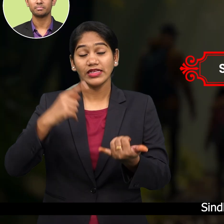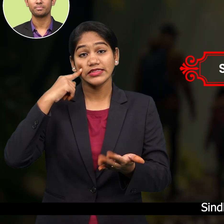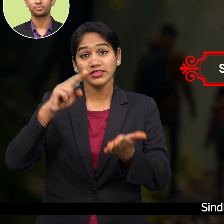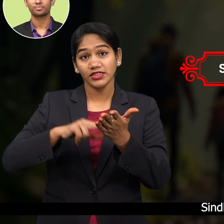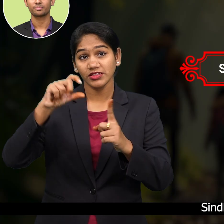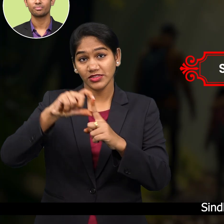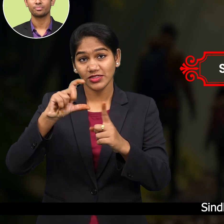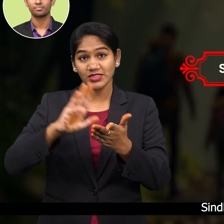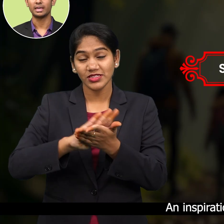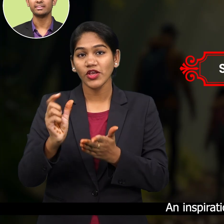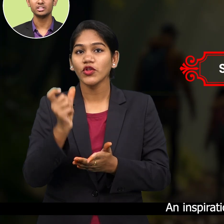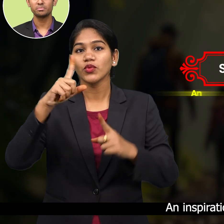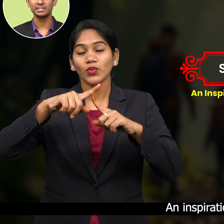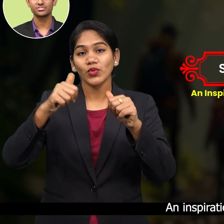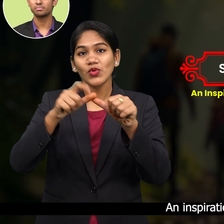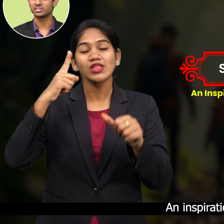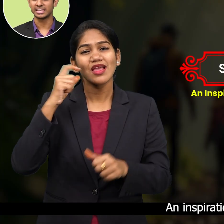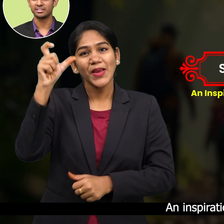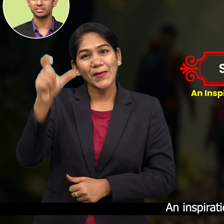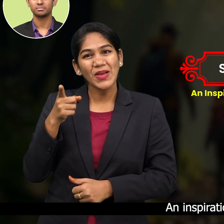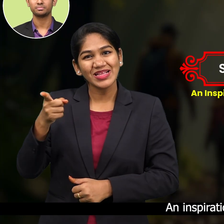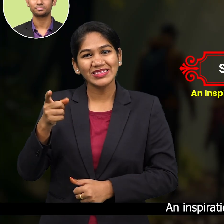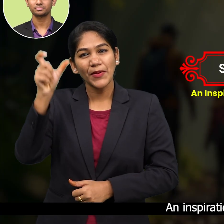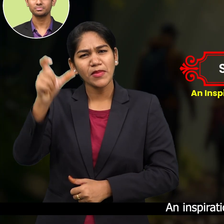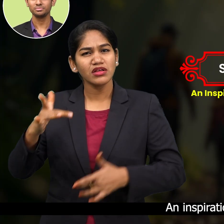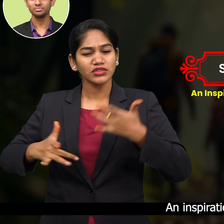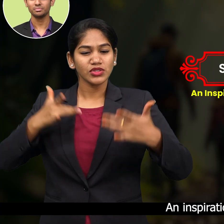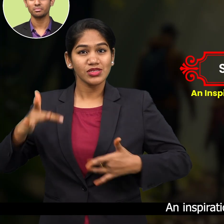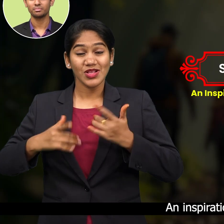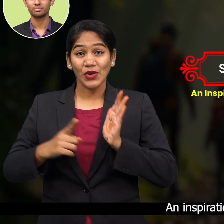Sindhutai, an inspirational personality.